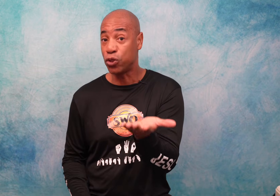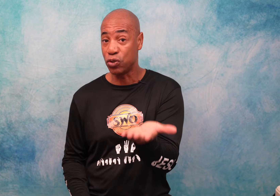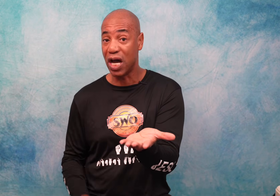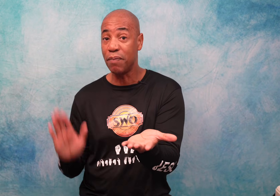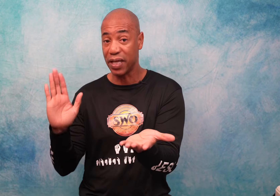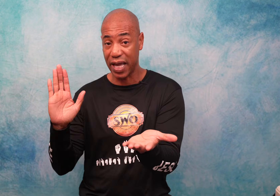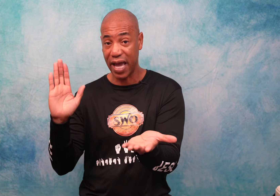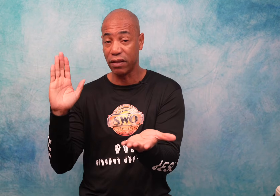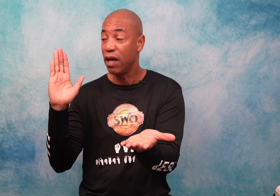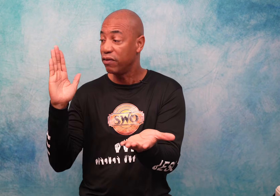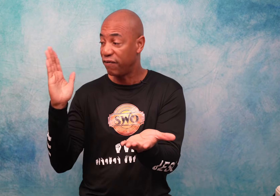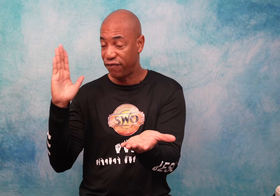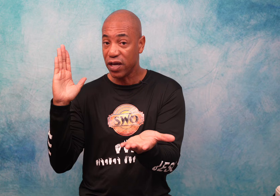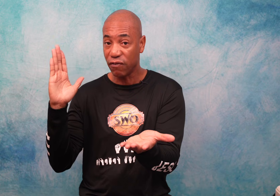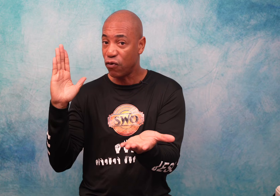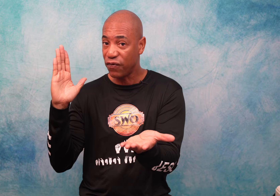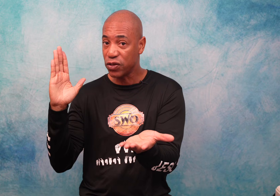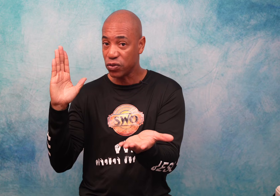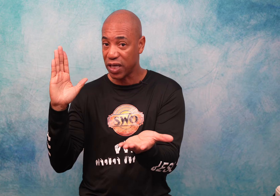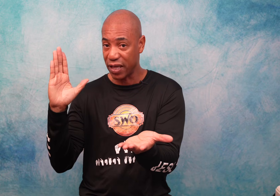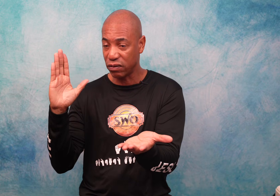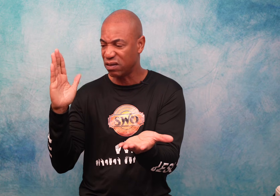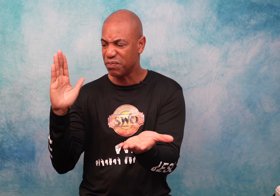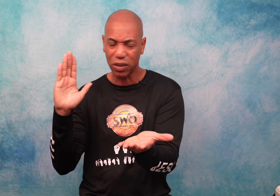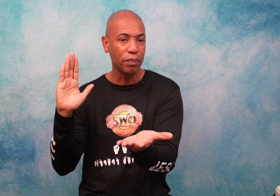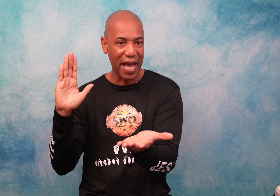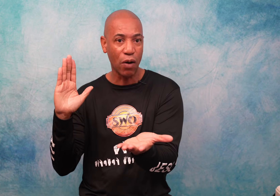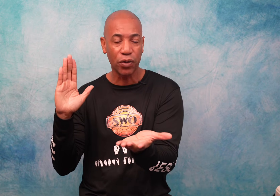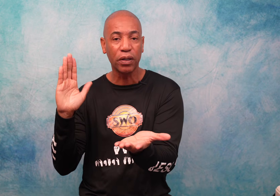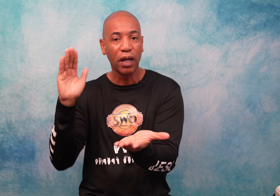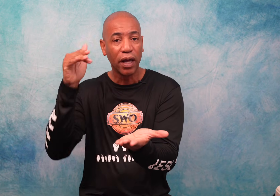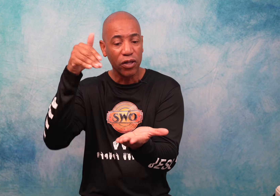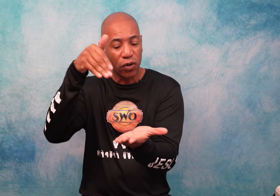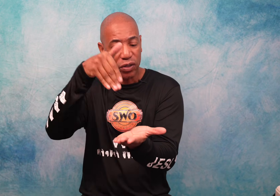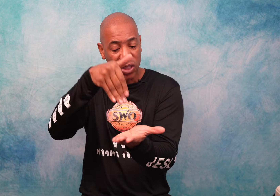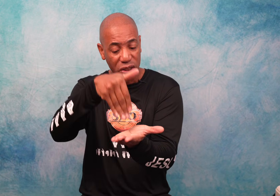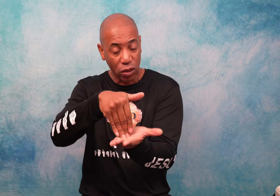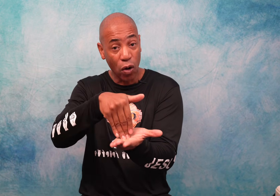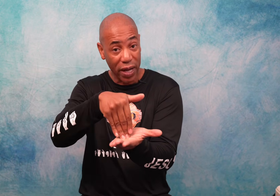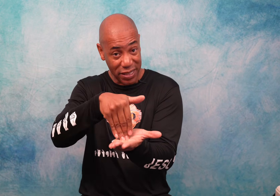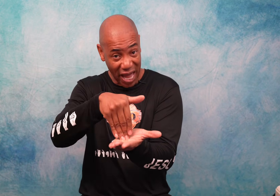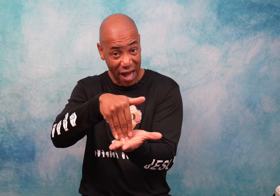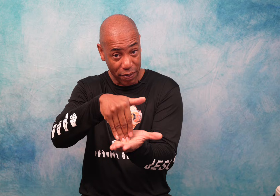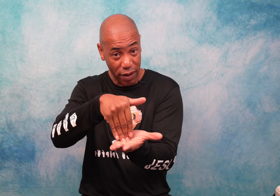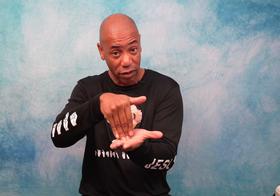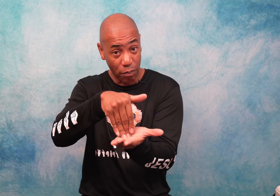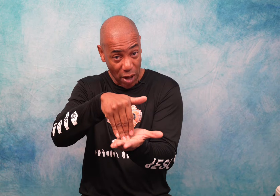your dominant hand, the four fingers are together, the thumb is a little bit outward. You're going to just go and tap the